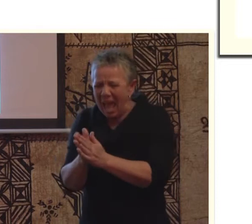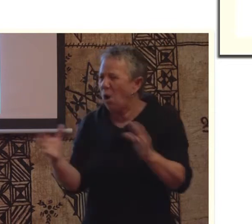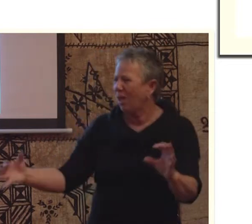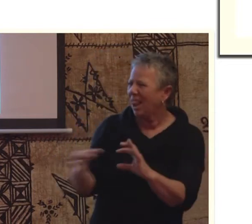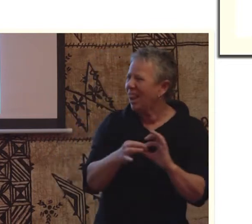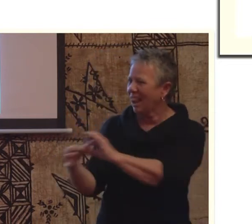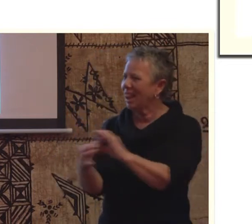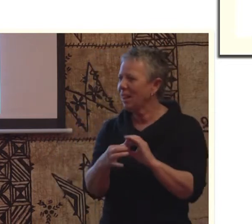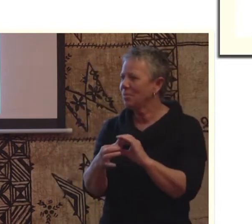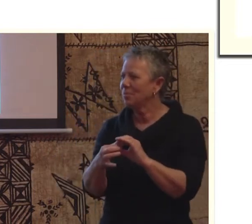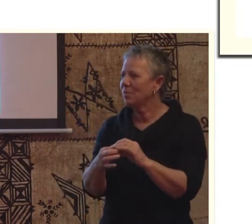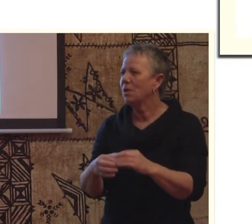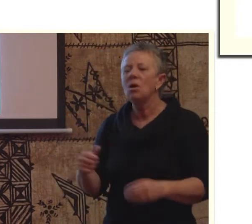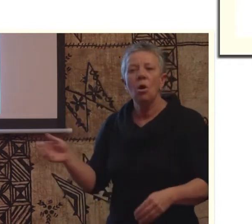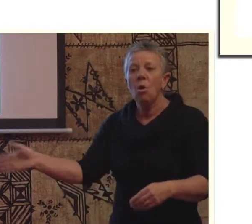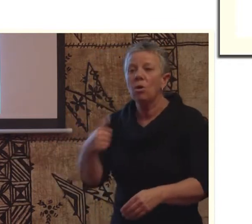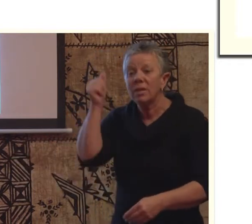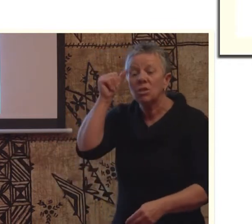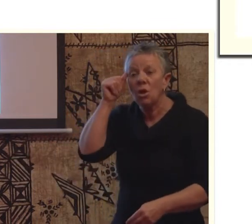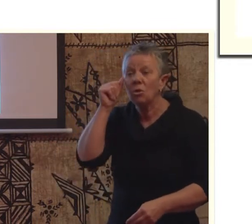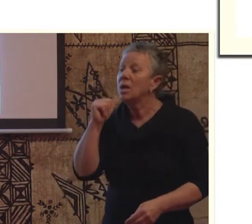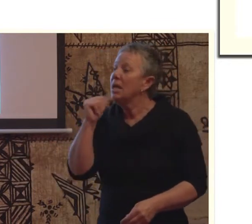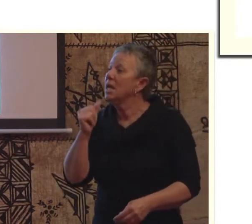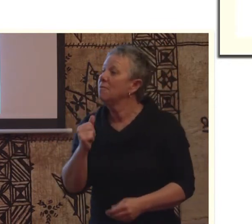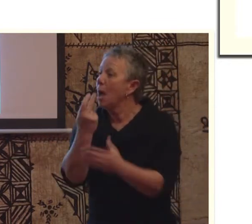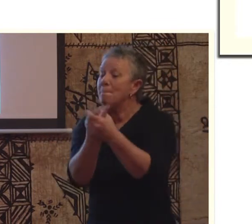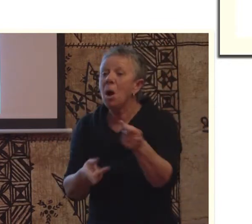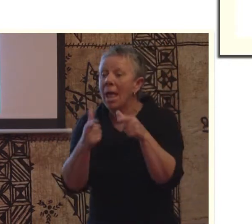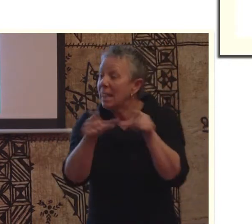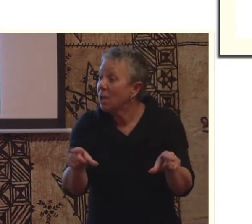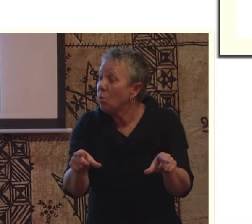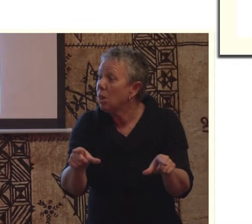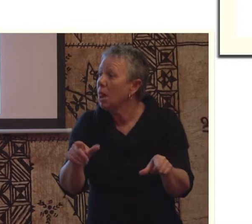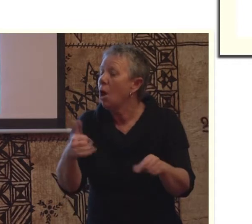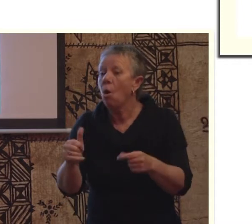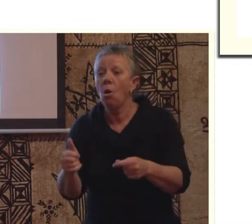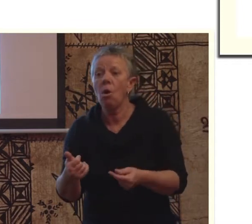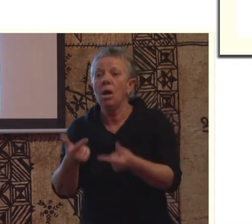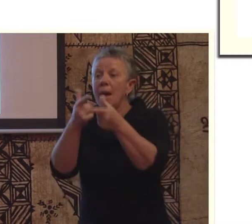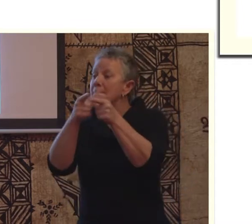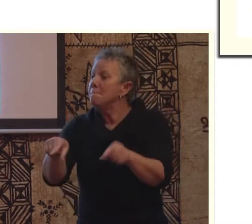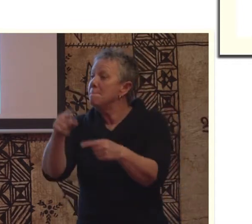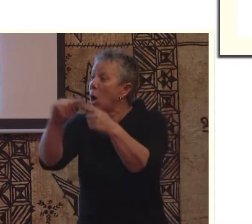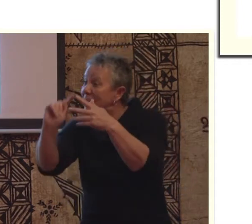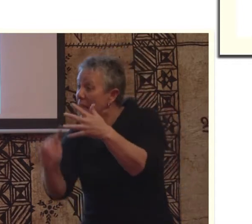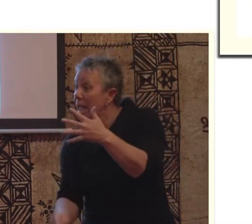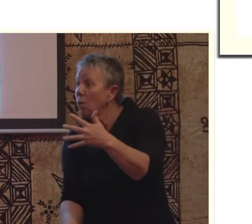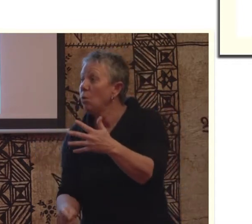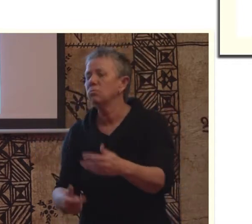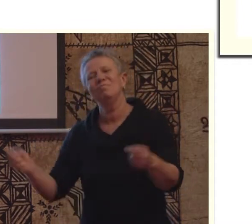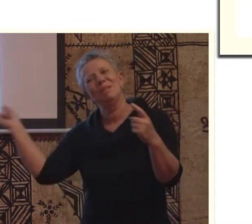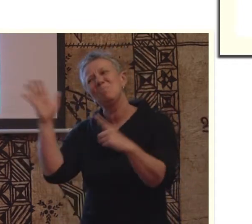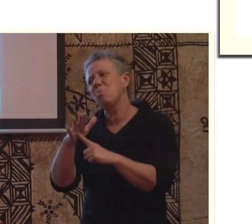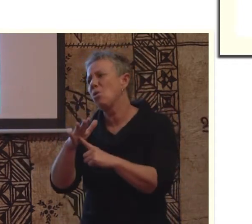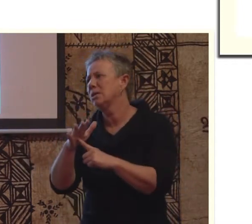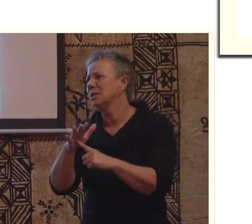We know that being bilingual and multilingual is really important and beneficial for everybody, for our brain development and